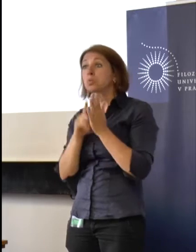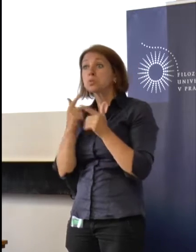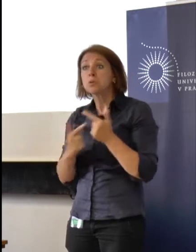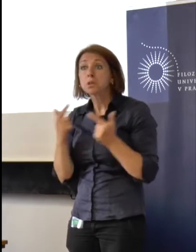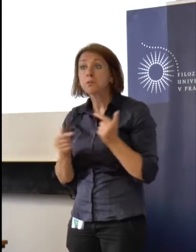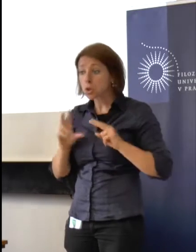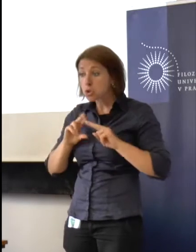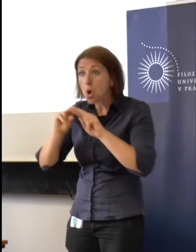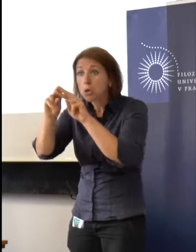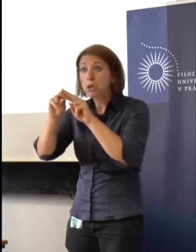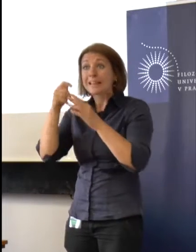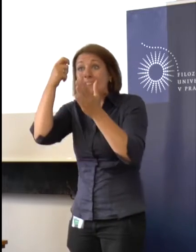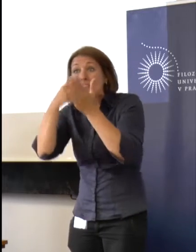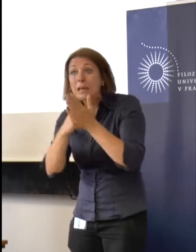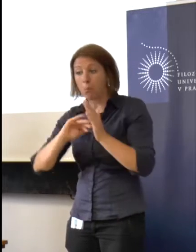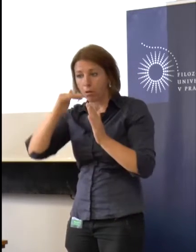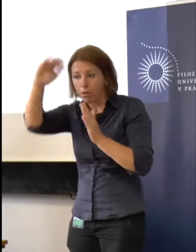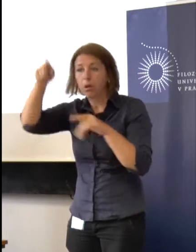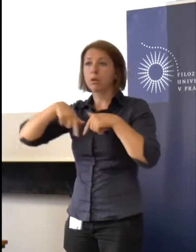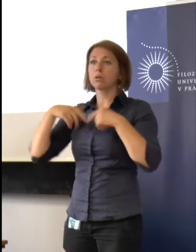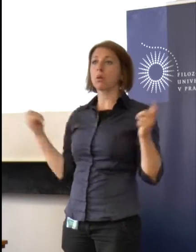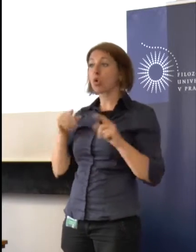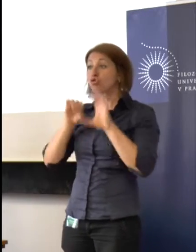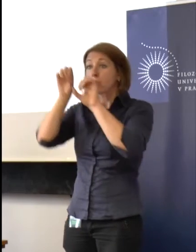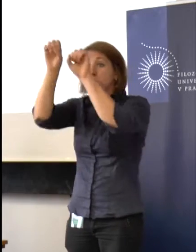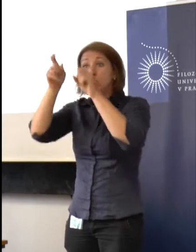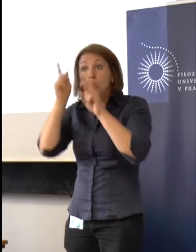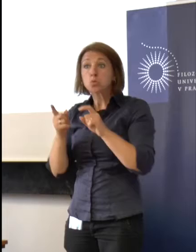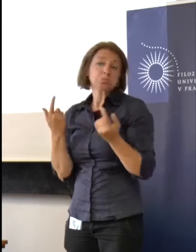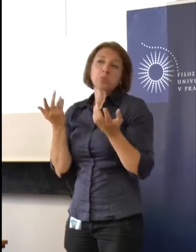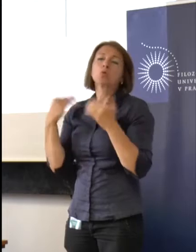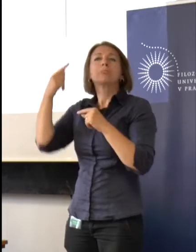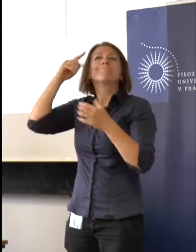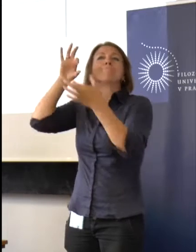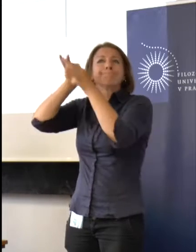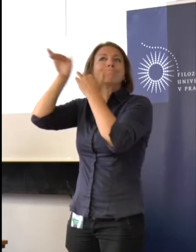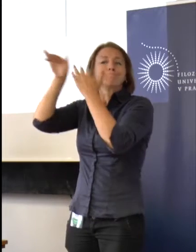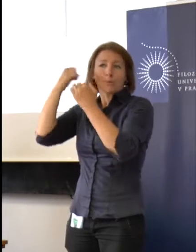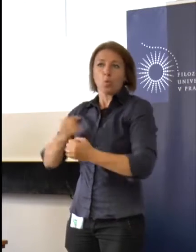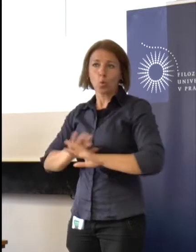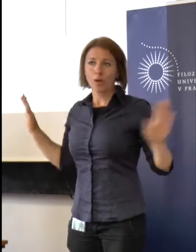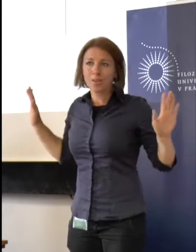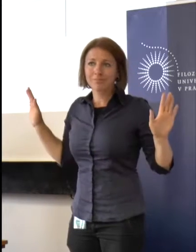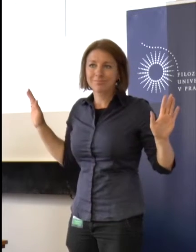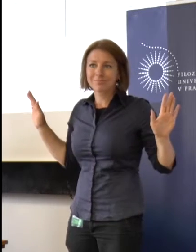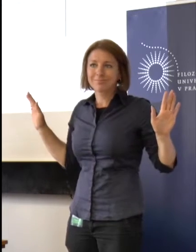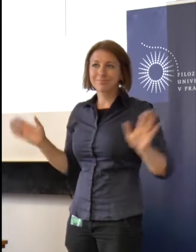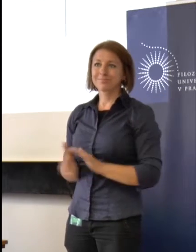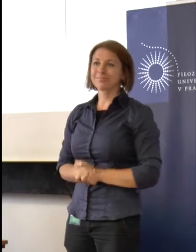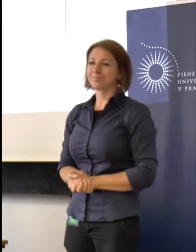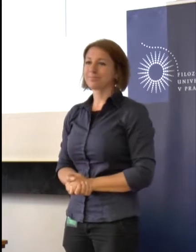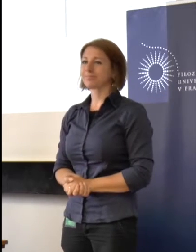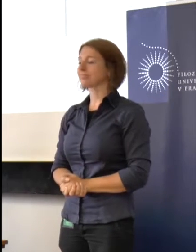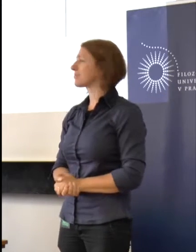things. Neuf and nouveau, the French have two words for this, and in German we only have one. So Humboldt himself gives a